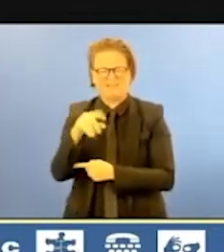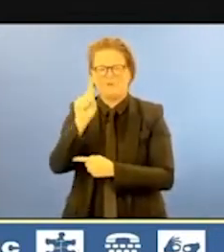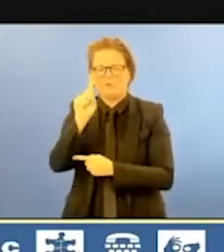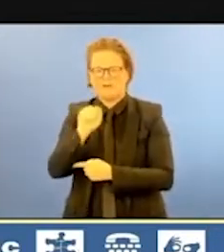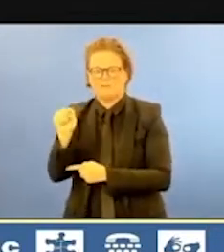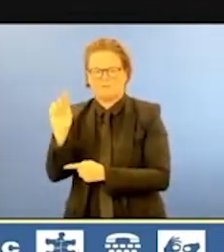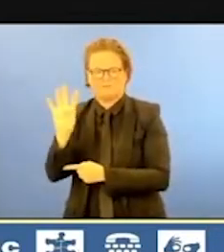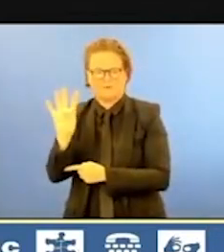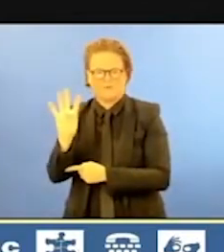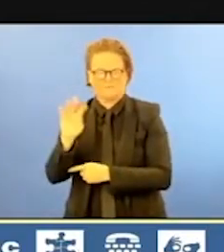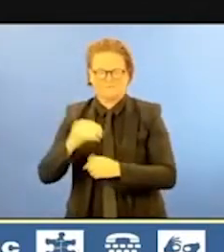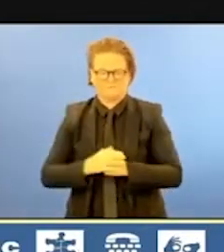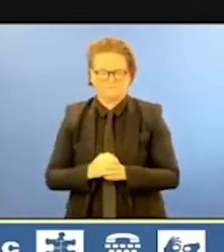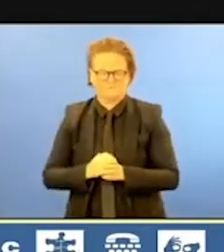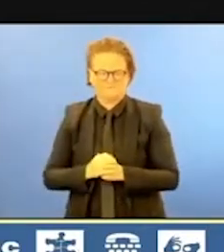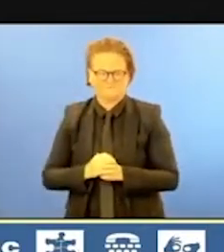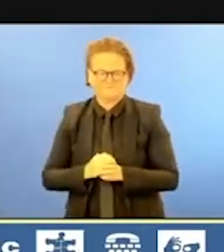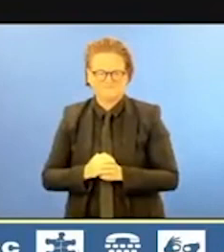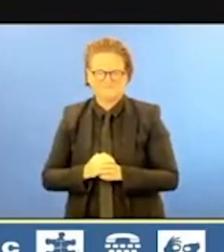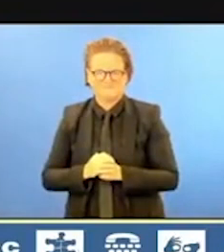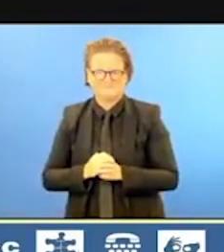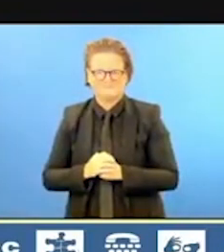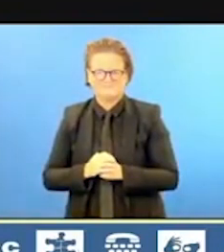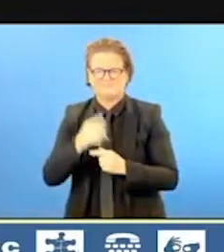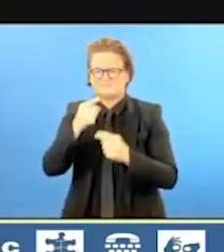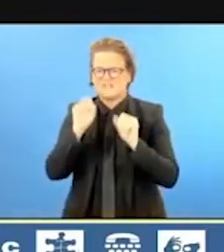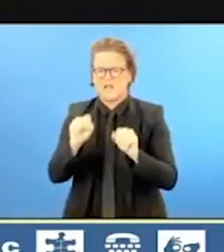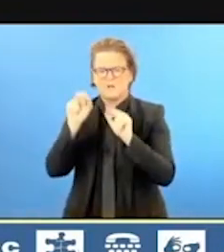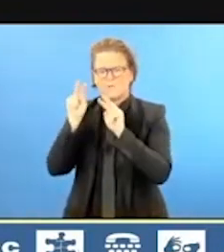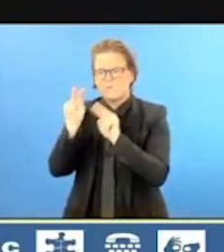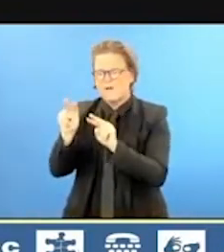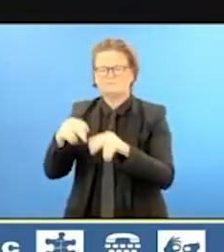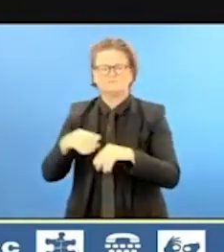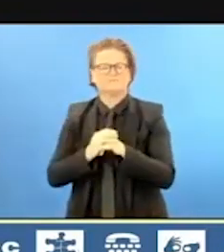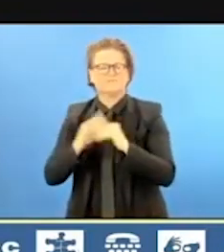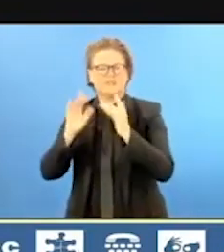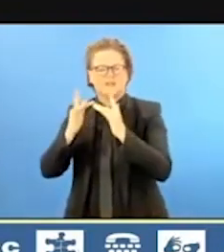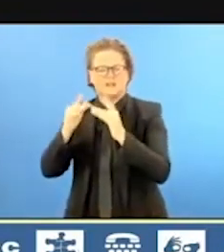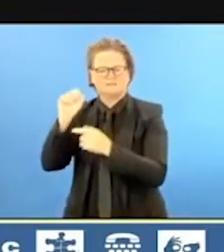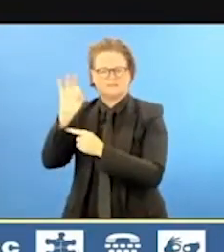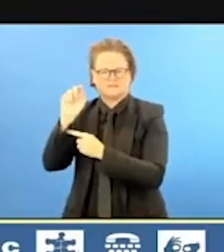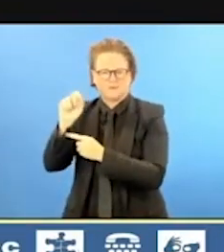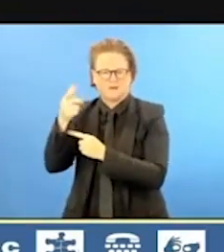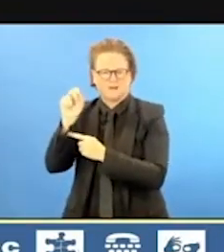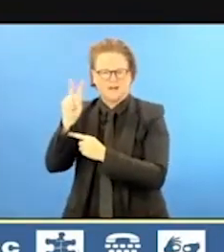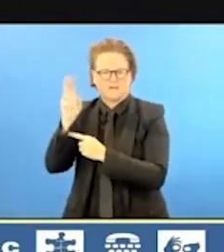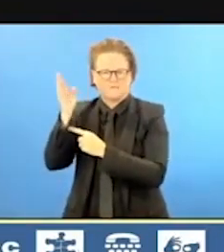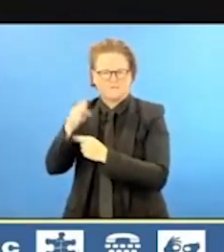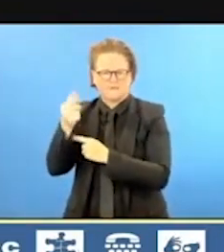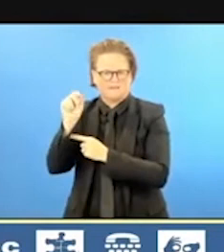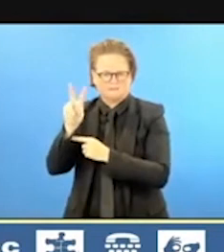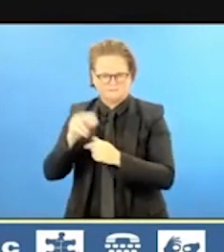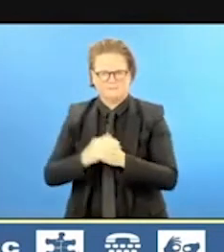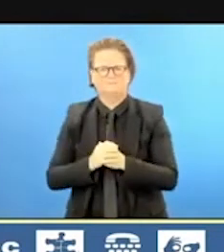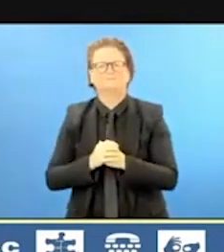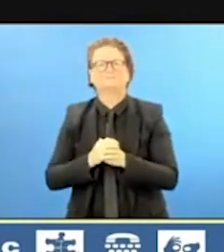or SFGovTV. And you can see the agenda. The agenda is available on the MOD